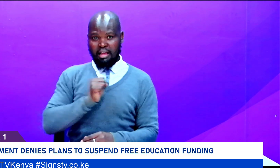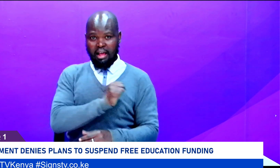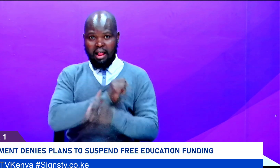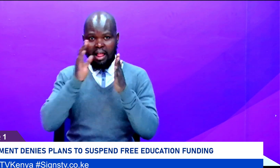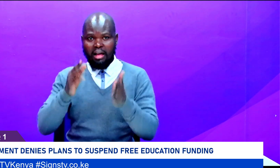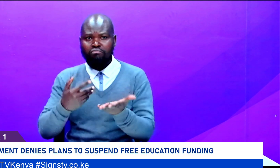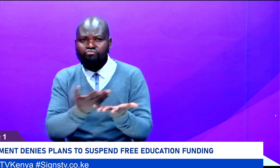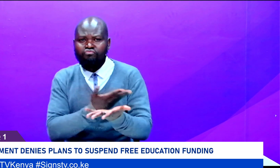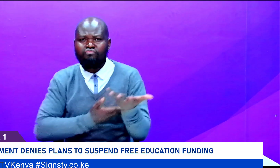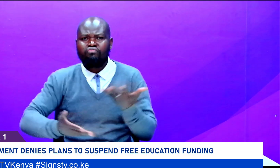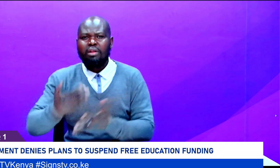its position.